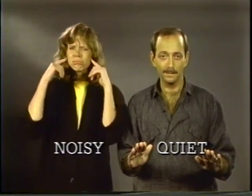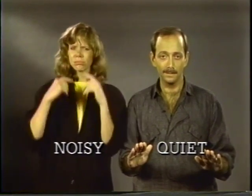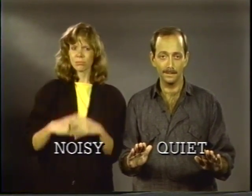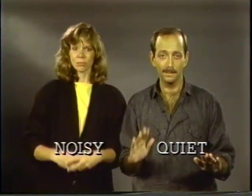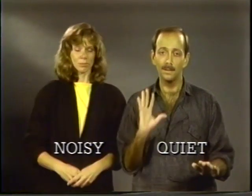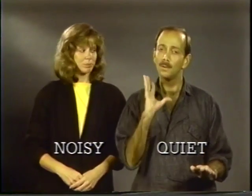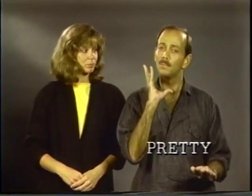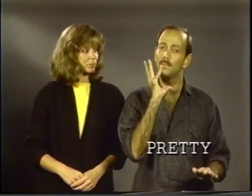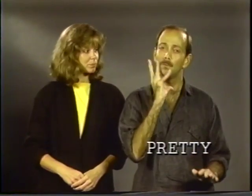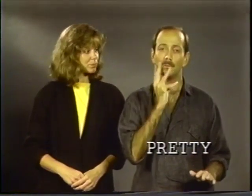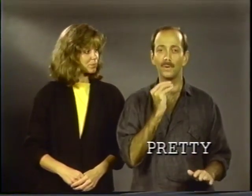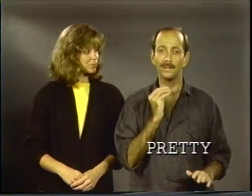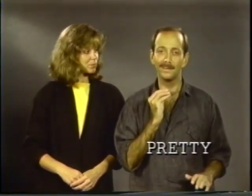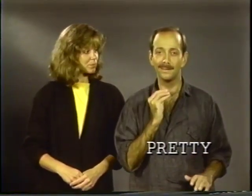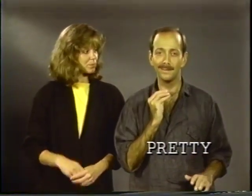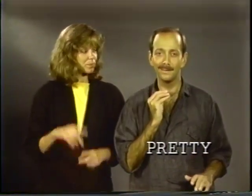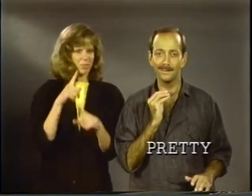pretty, ugly,